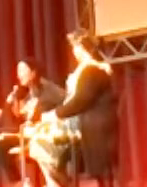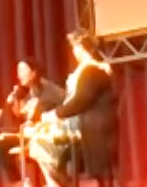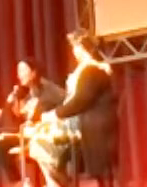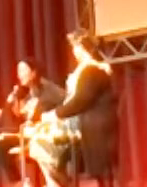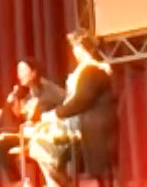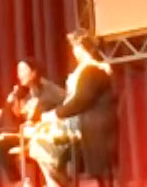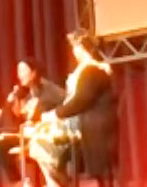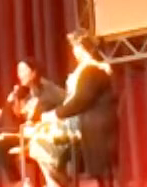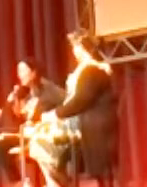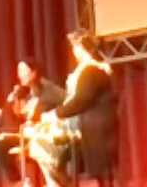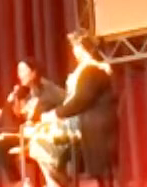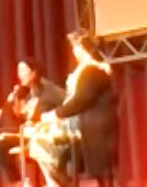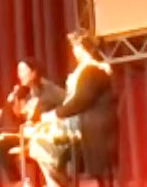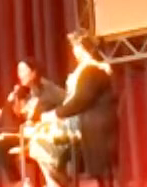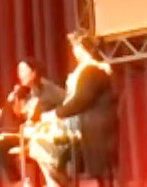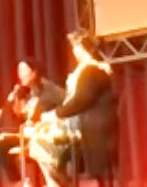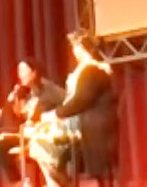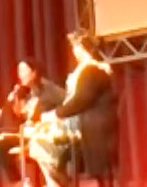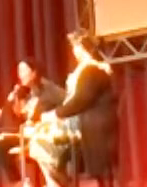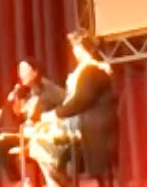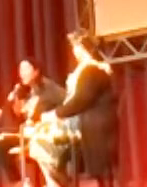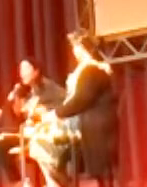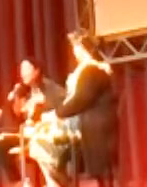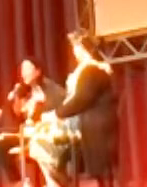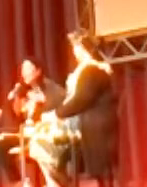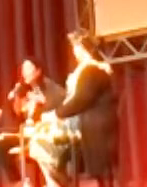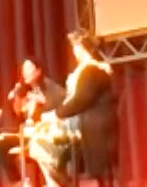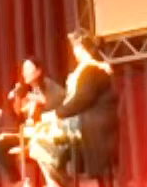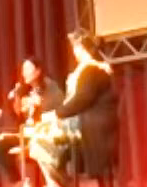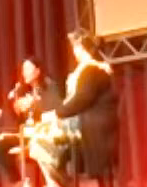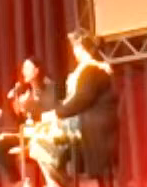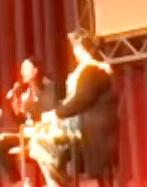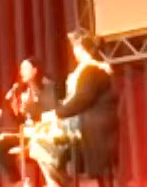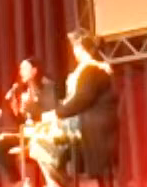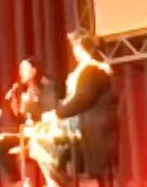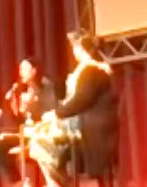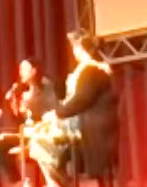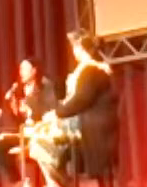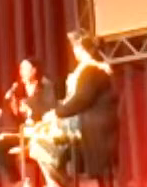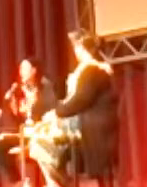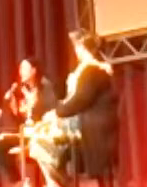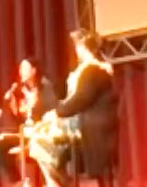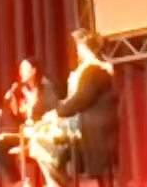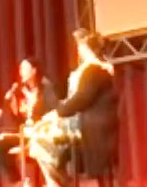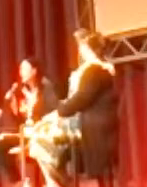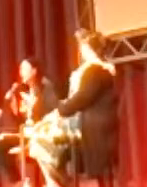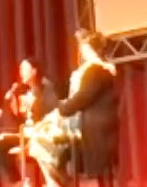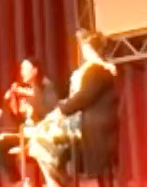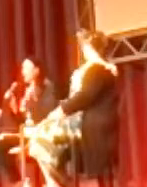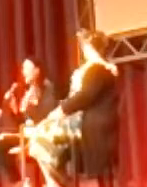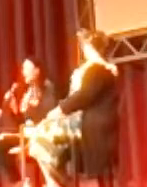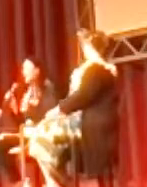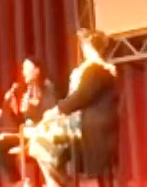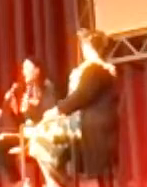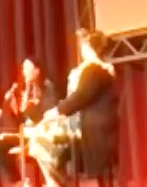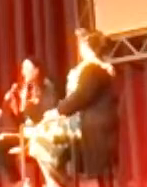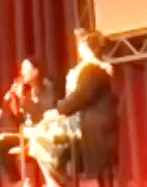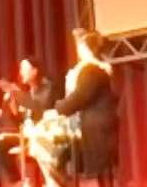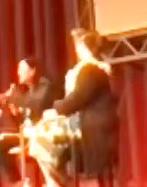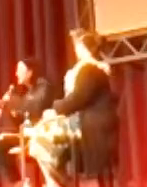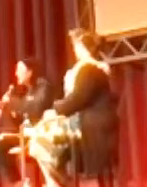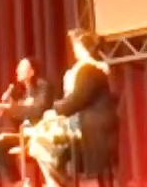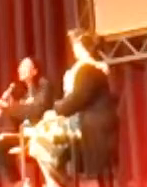We continue to be in the front lines, even many of us taking our theater practices like stage